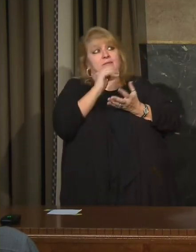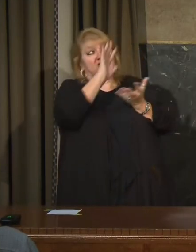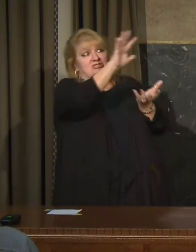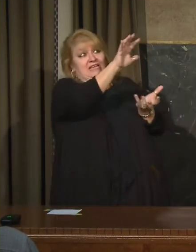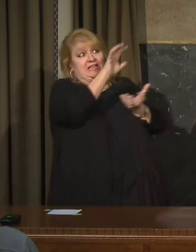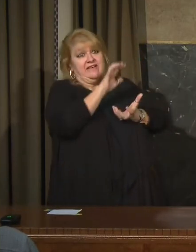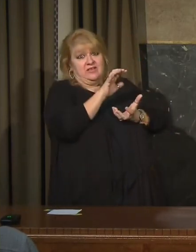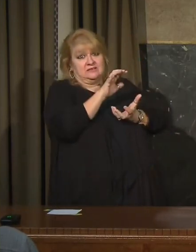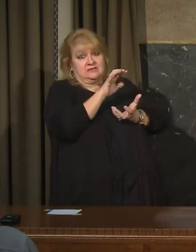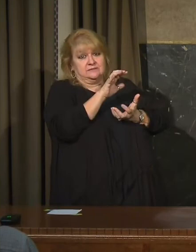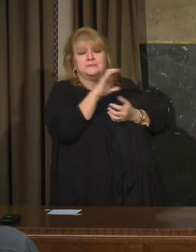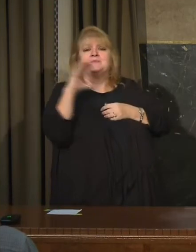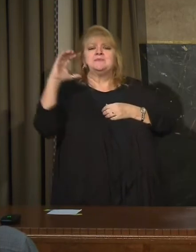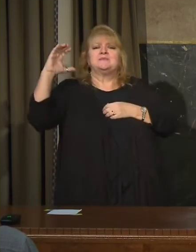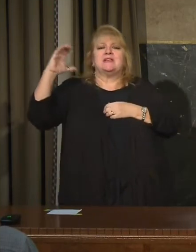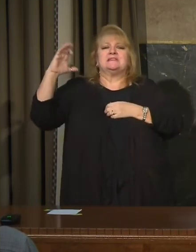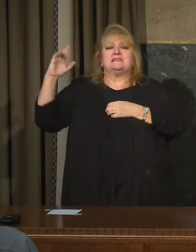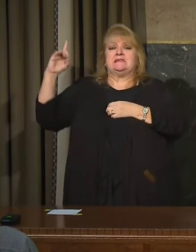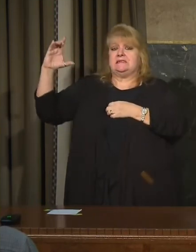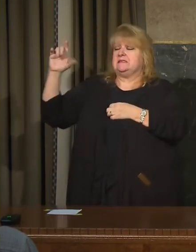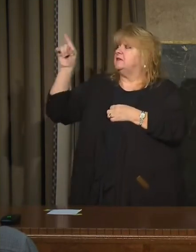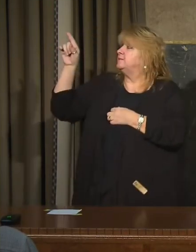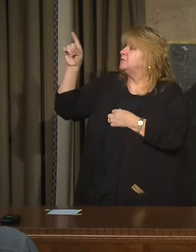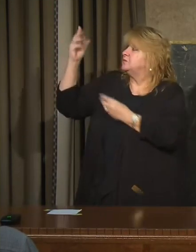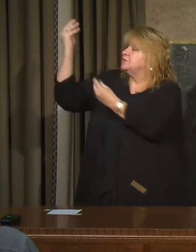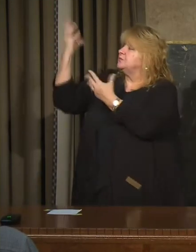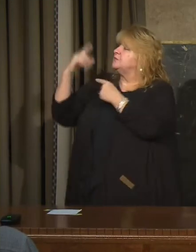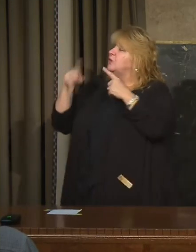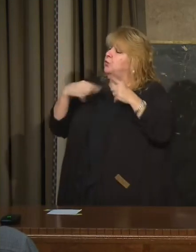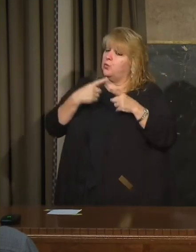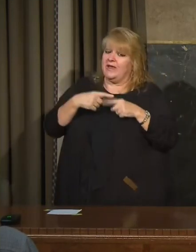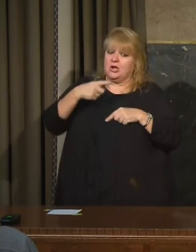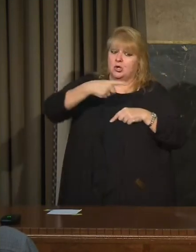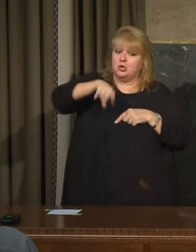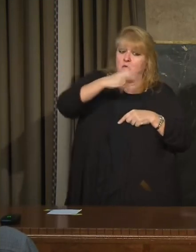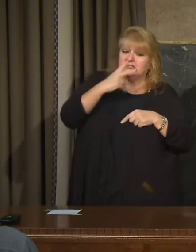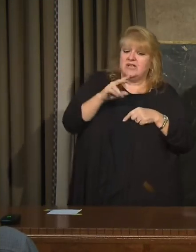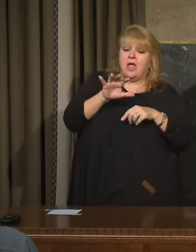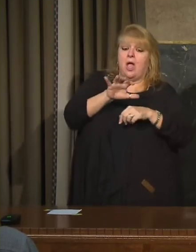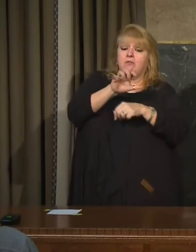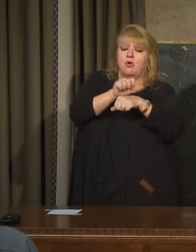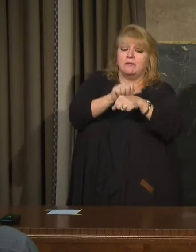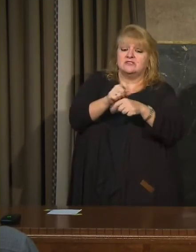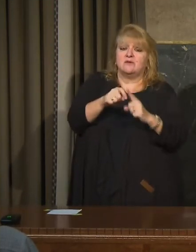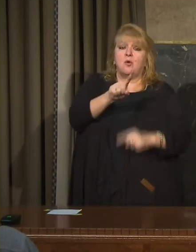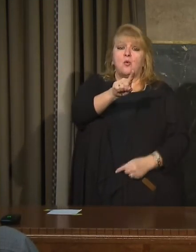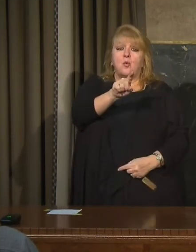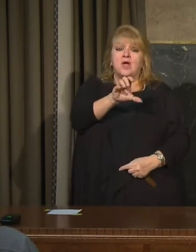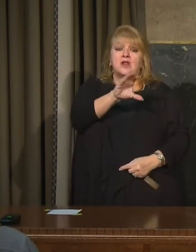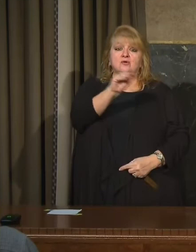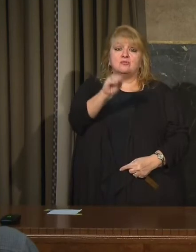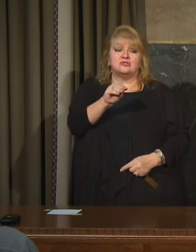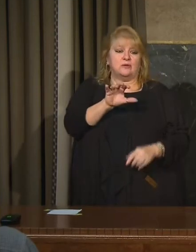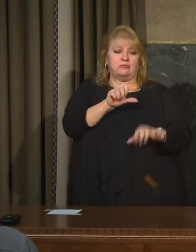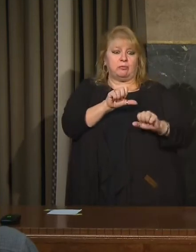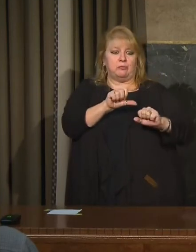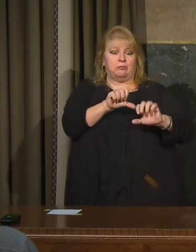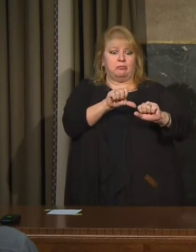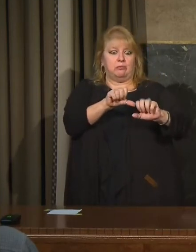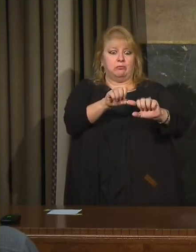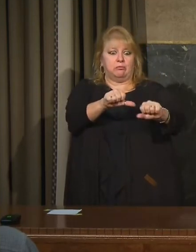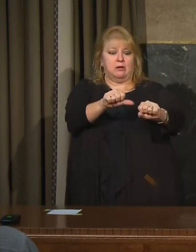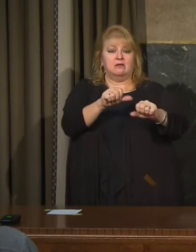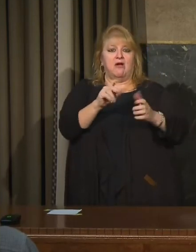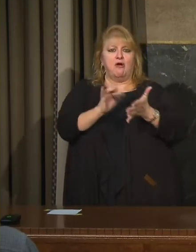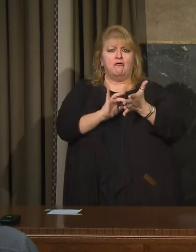on this is they've said, when you start to see your appointments go from 100% capacity, like they certainly are now at the